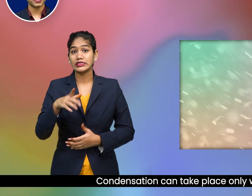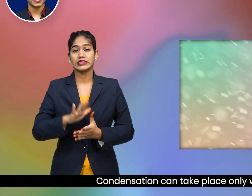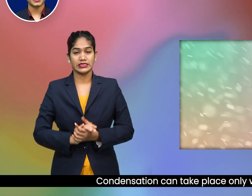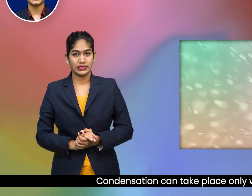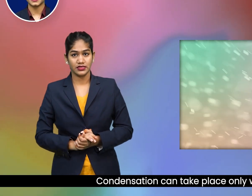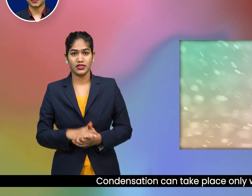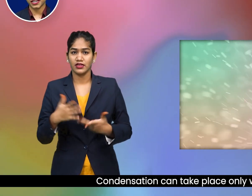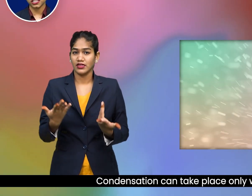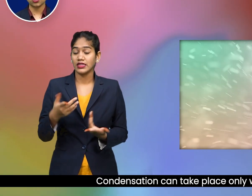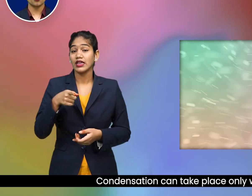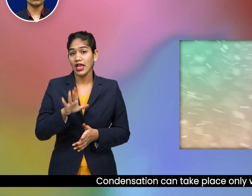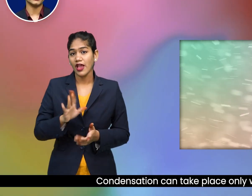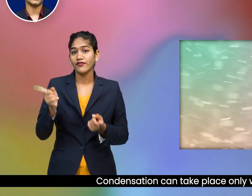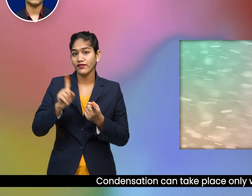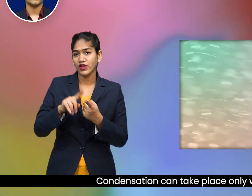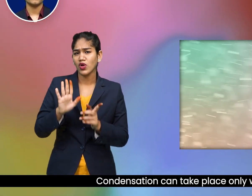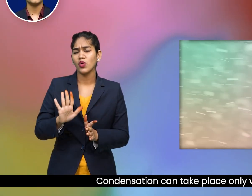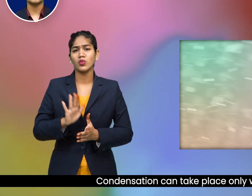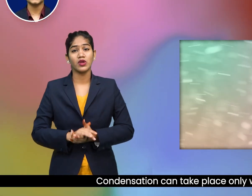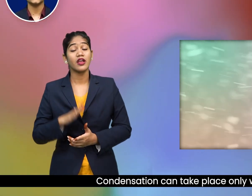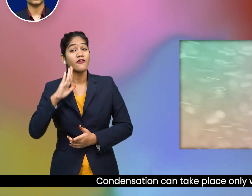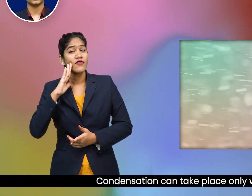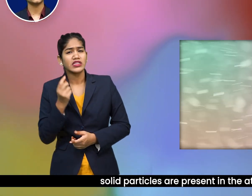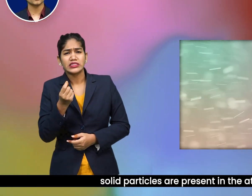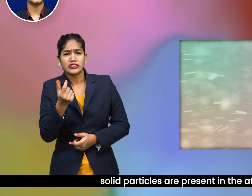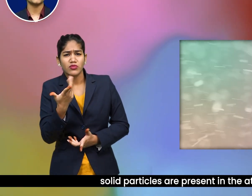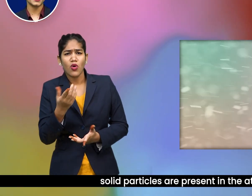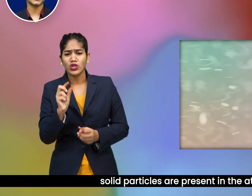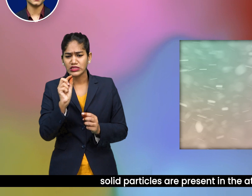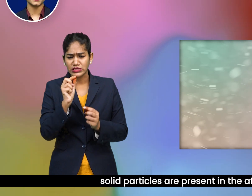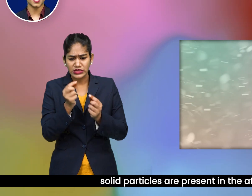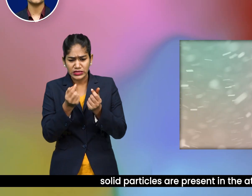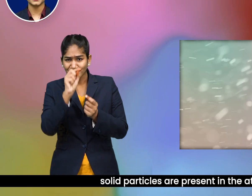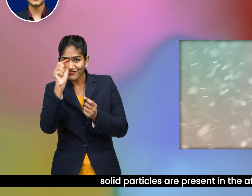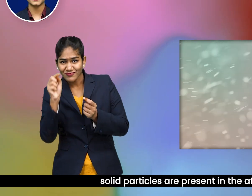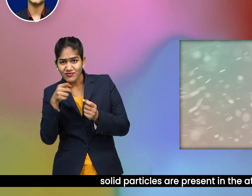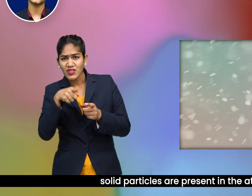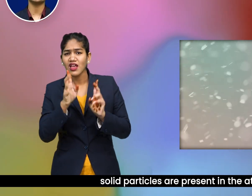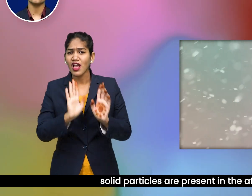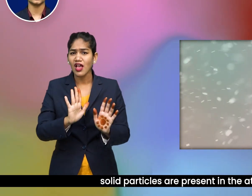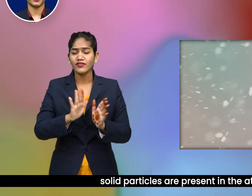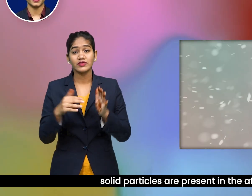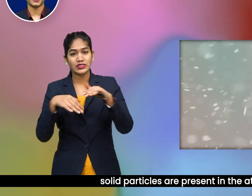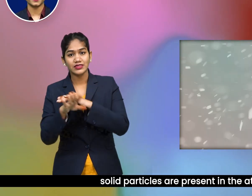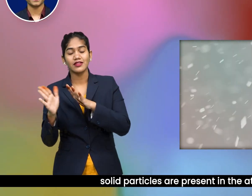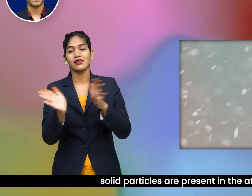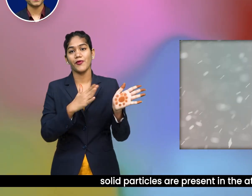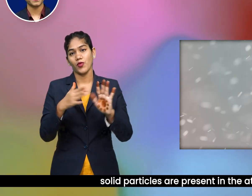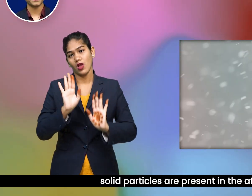Condensation can take place only when minute solid particles are present in the